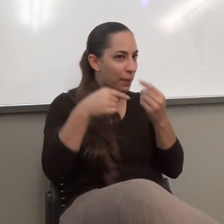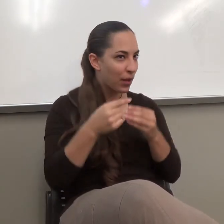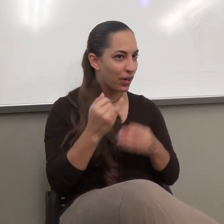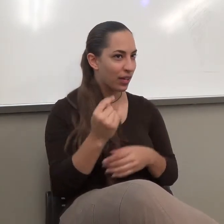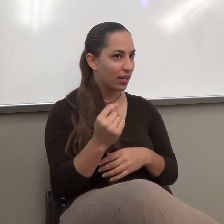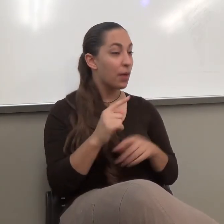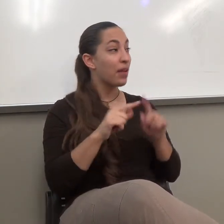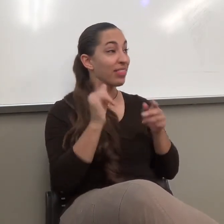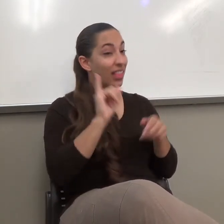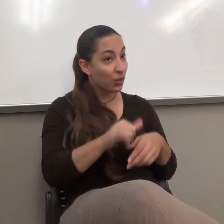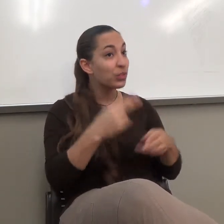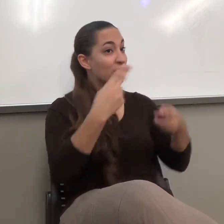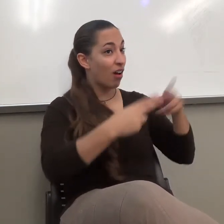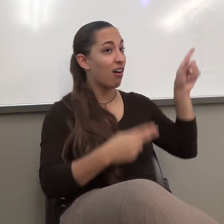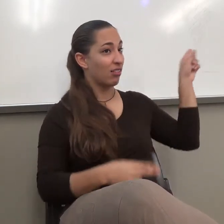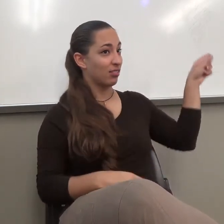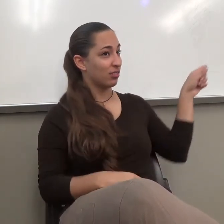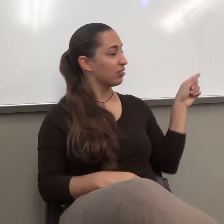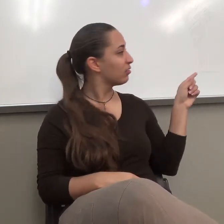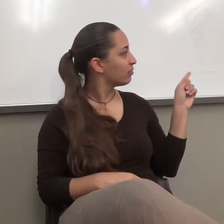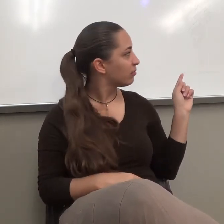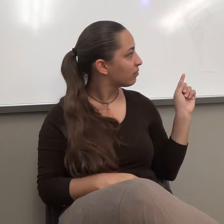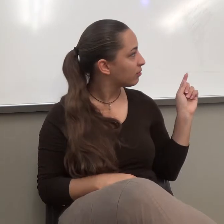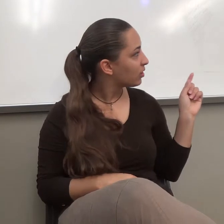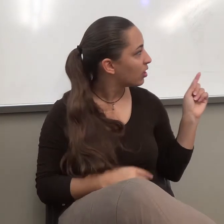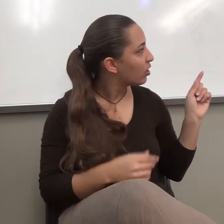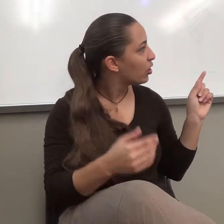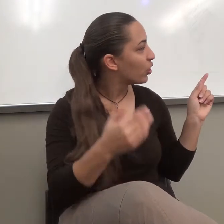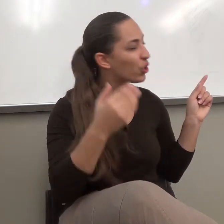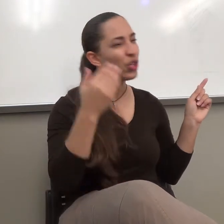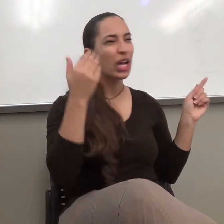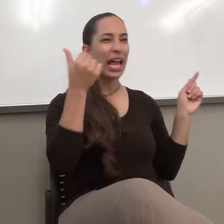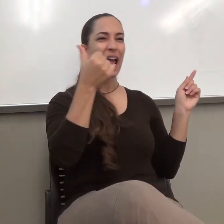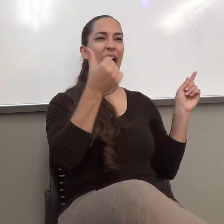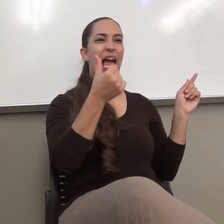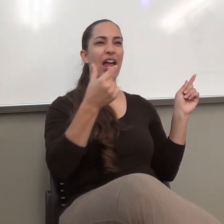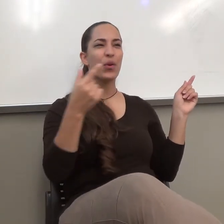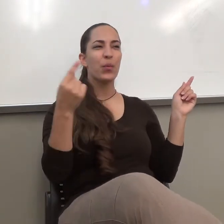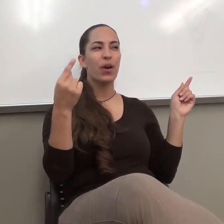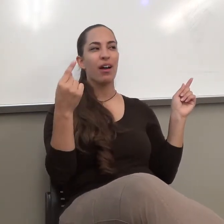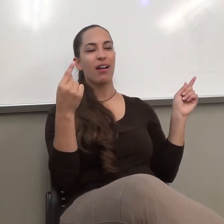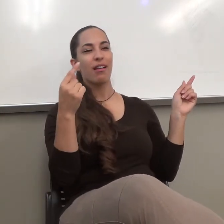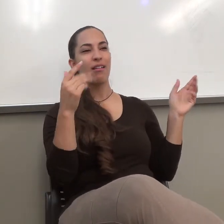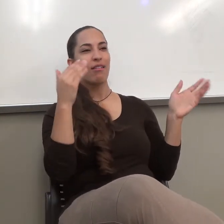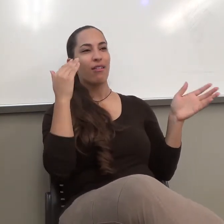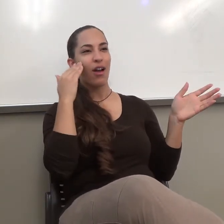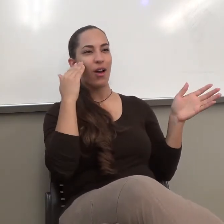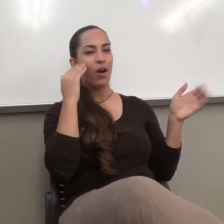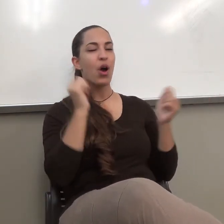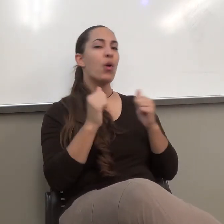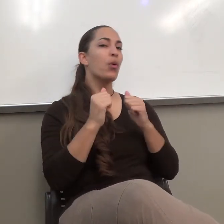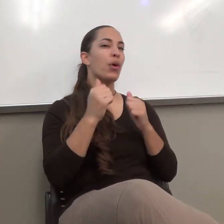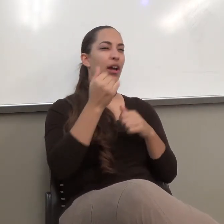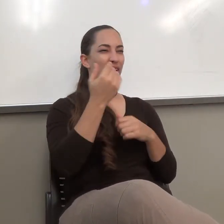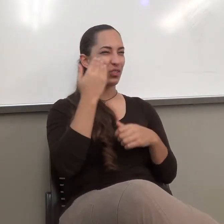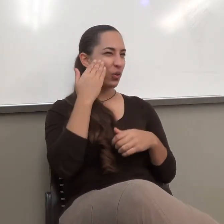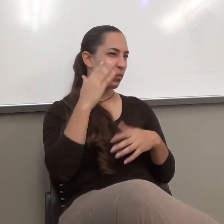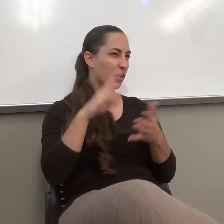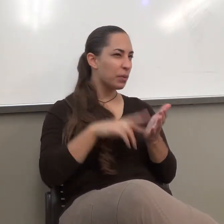Okay, what does that mean? Does anyone know what that means? When I say you're, without thinking about it, you're reconjugating that verb. It's important to